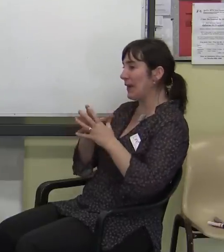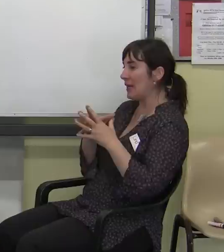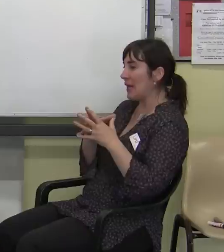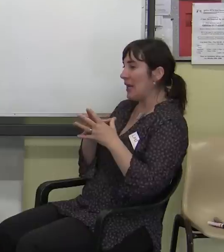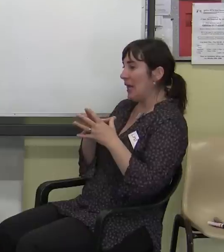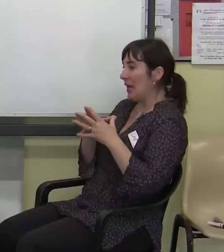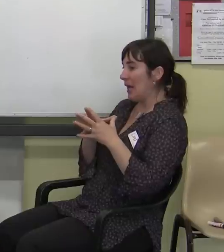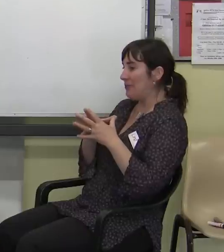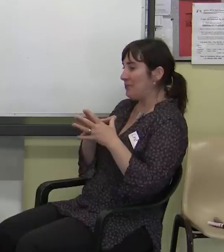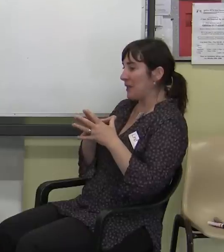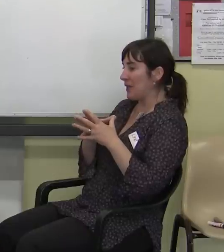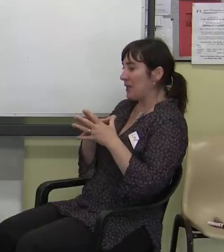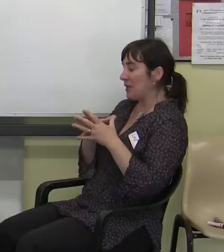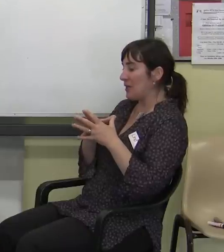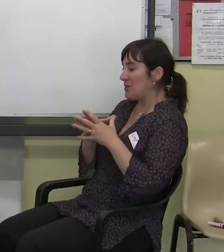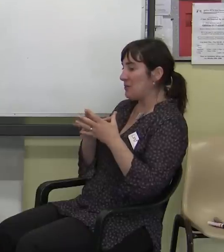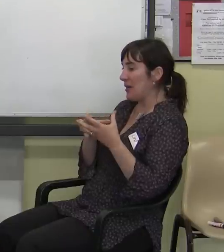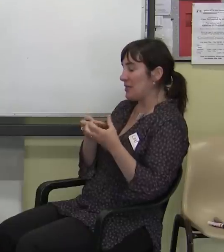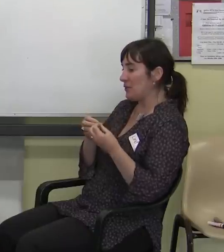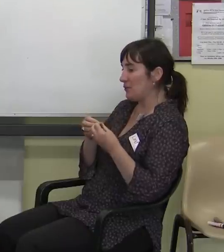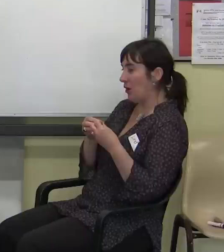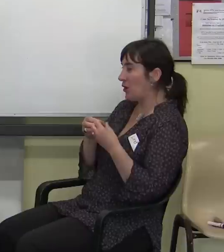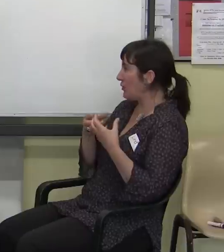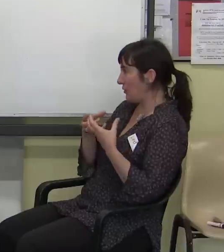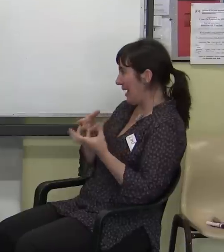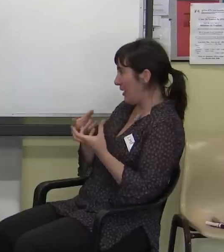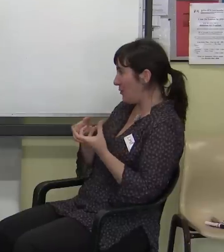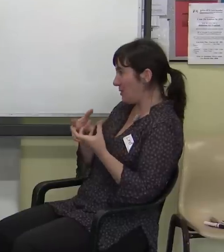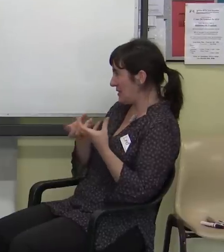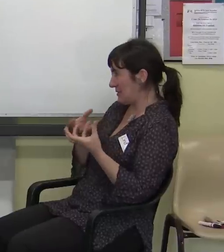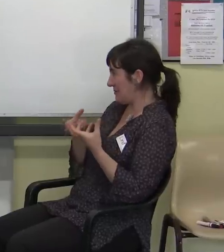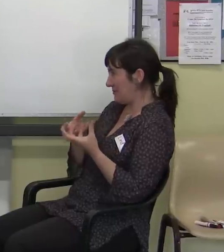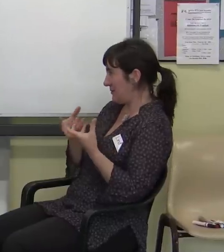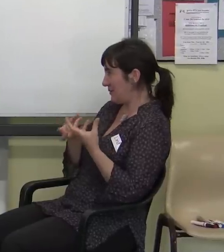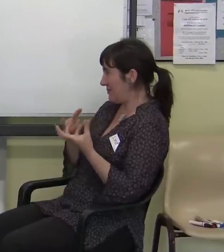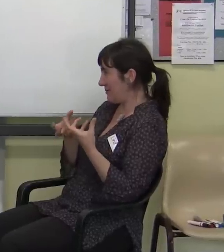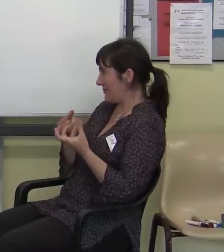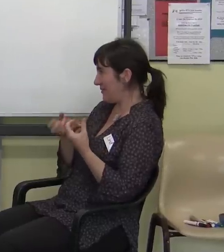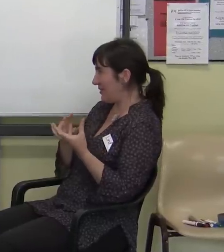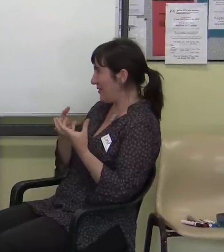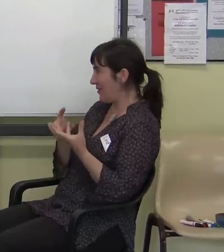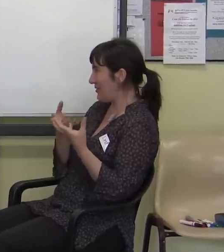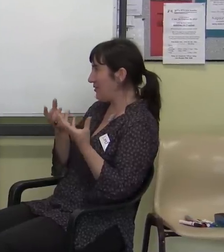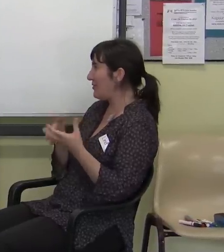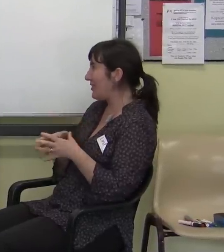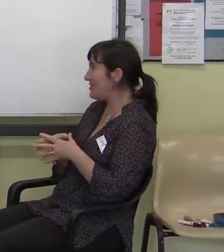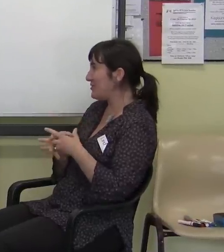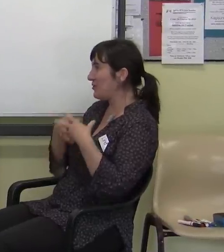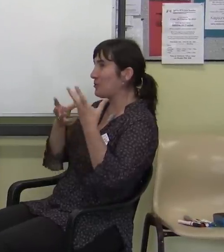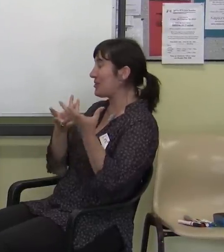that space of, I don't know how, I don't know. I just don't know what's